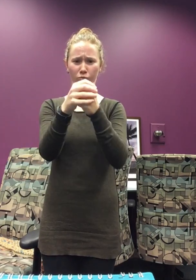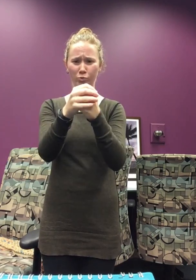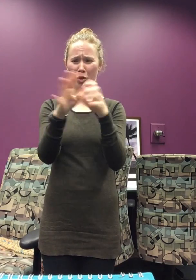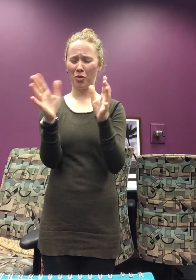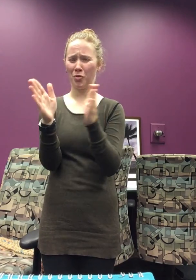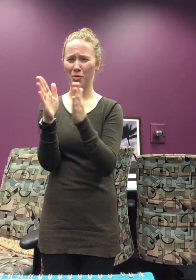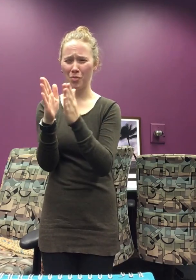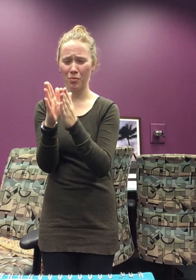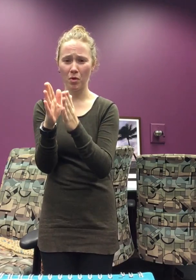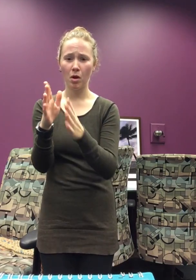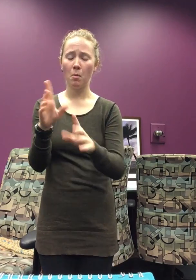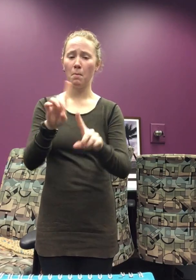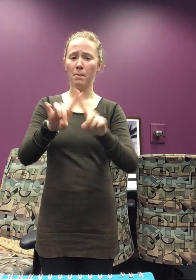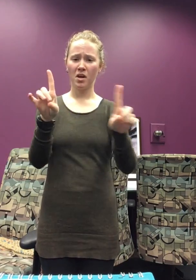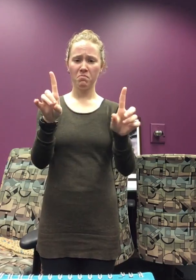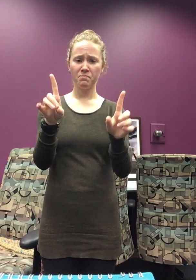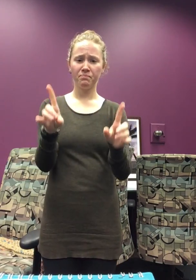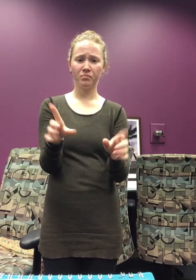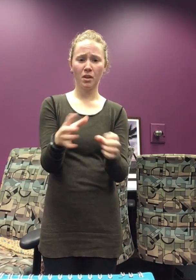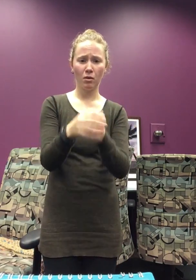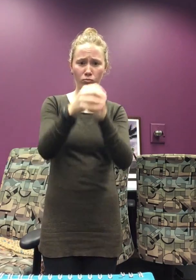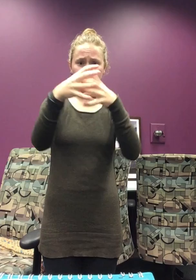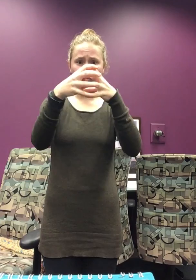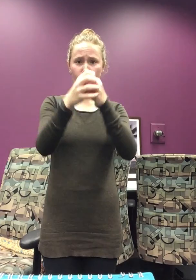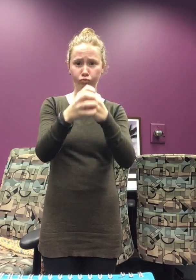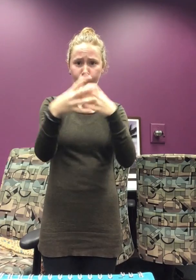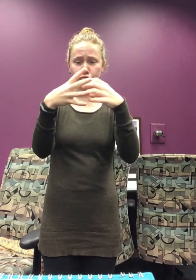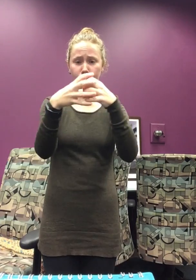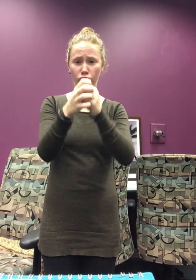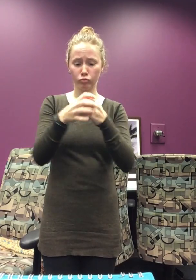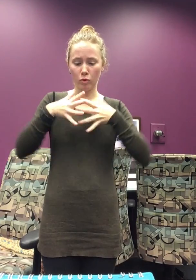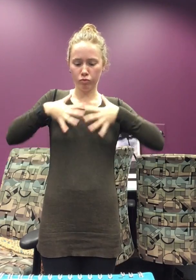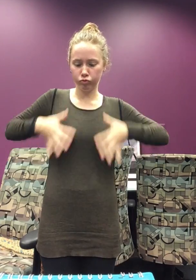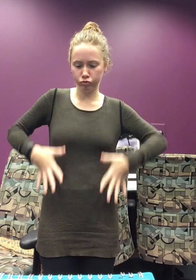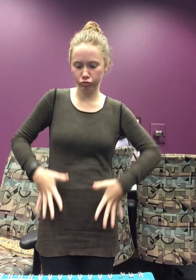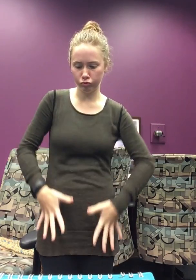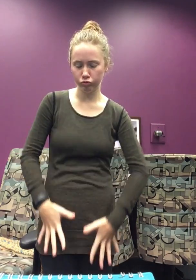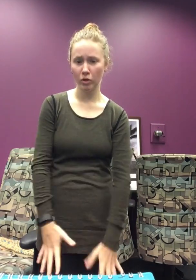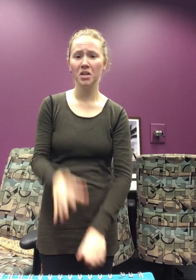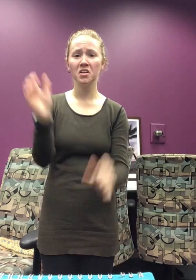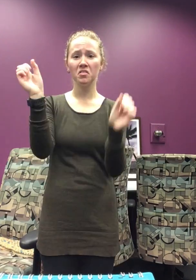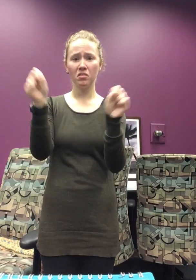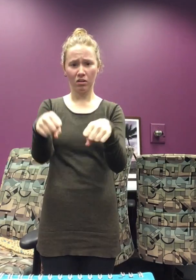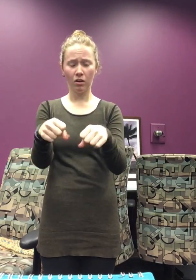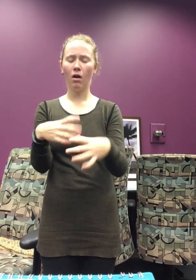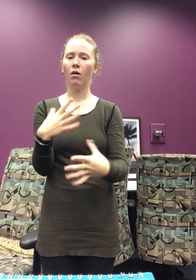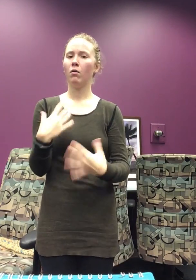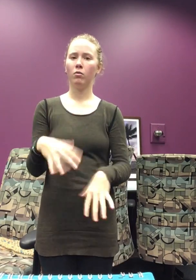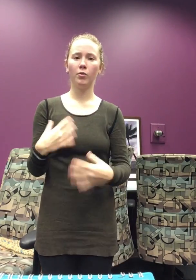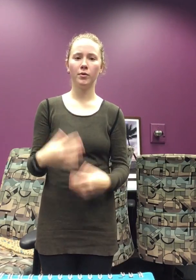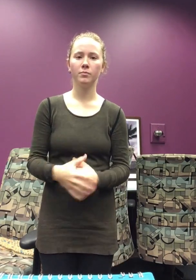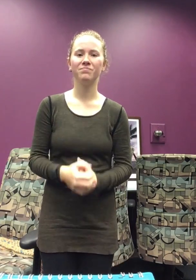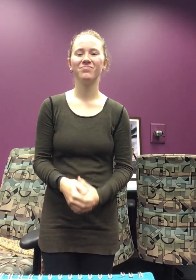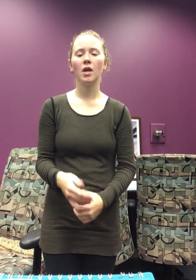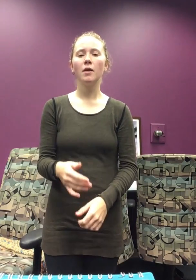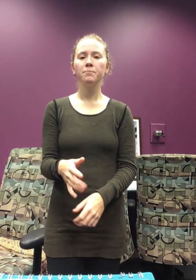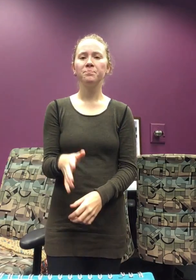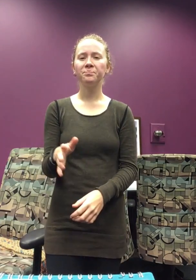pump blood all the way through your body. And it's just kind of like the same thing with a faucet. When you turn a faucet